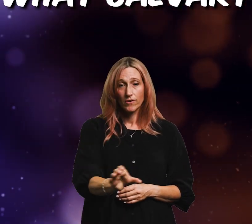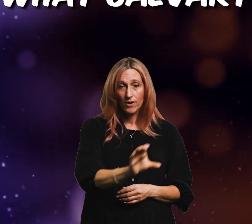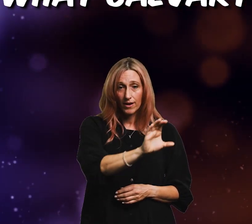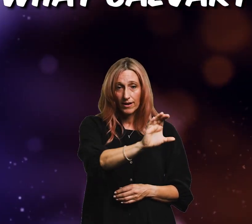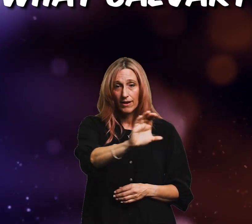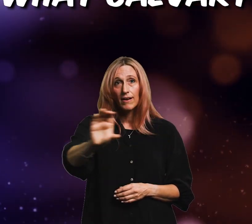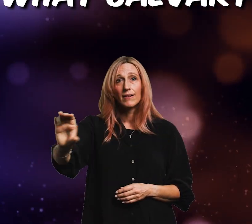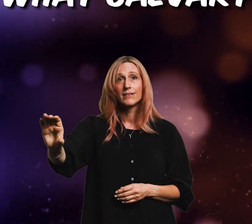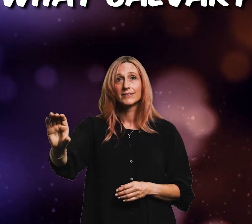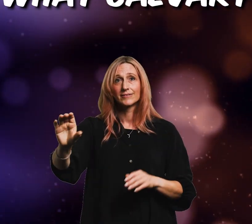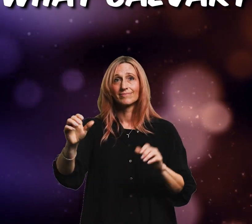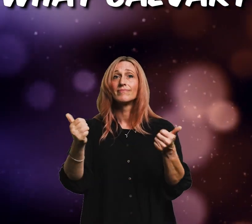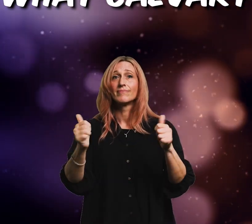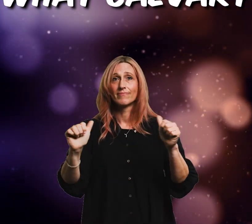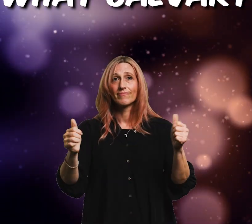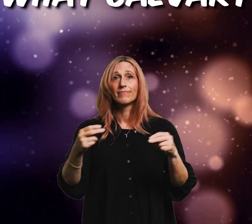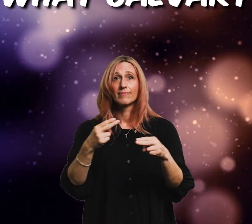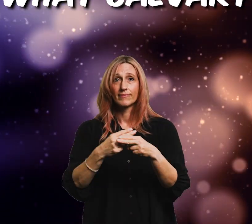what Calvary